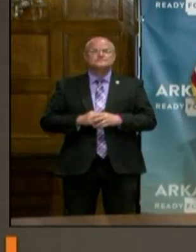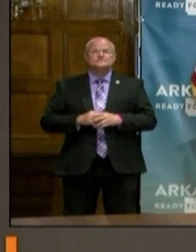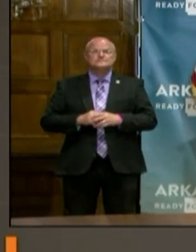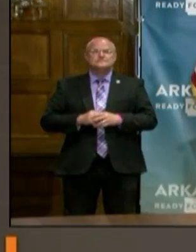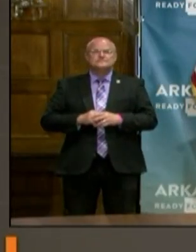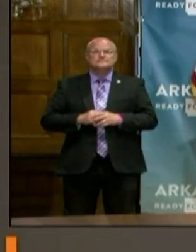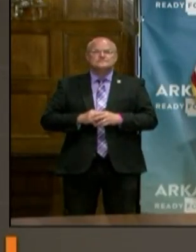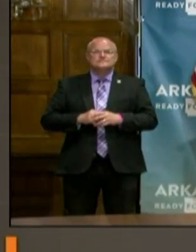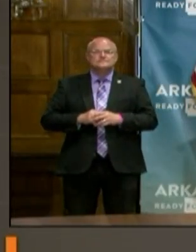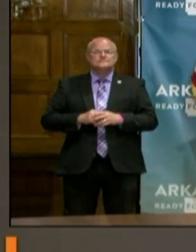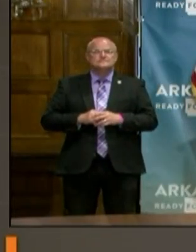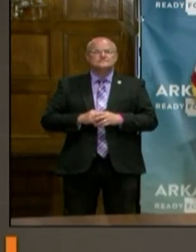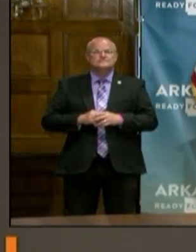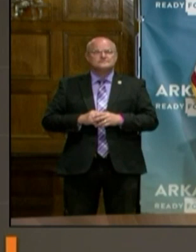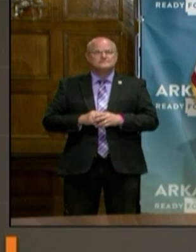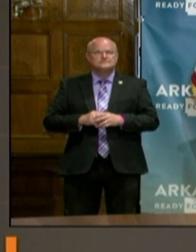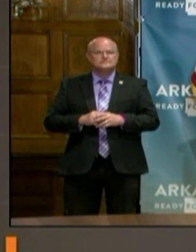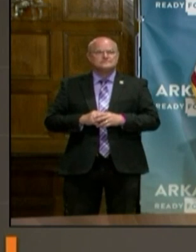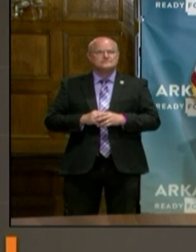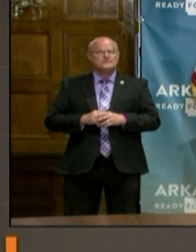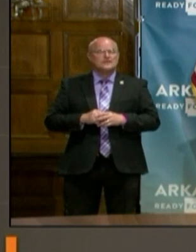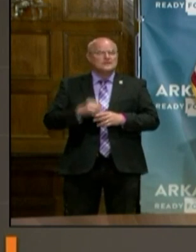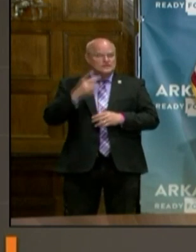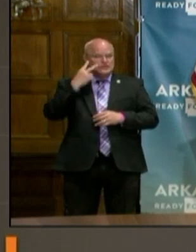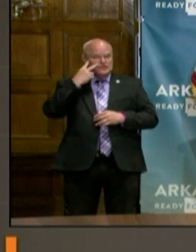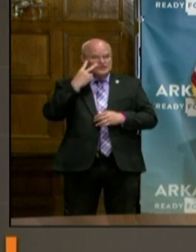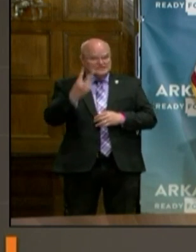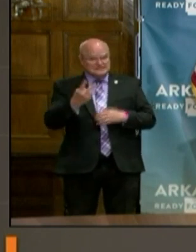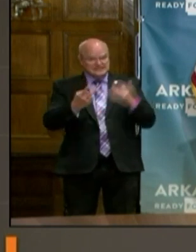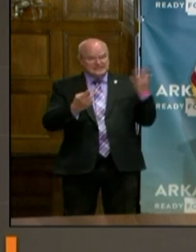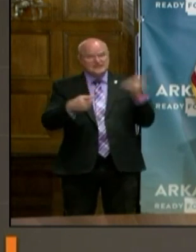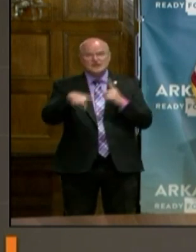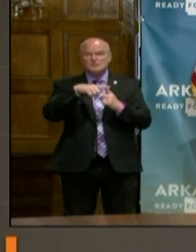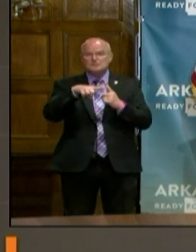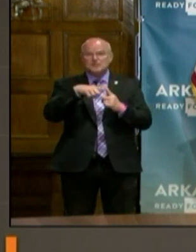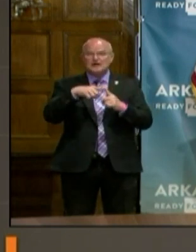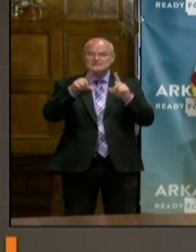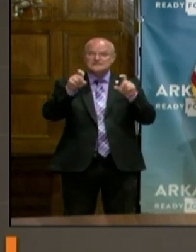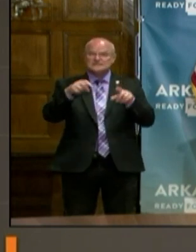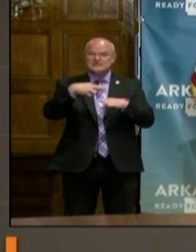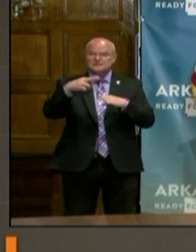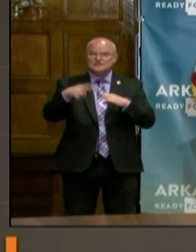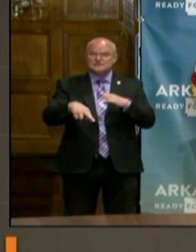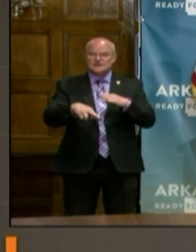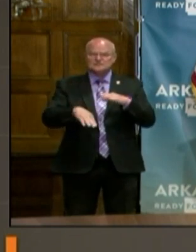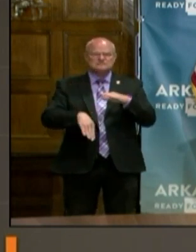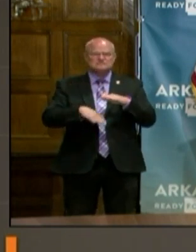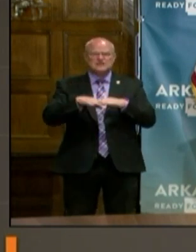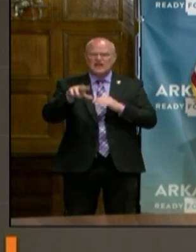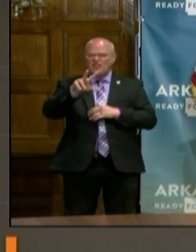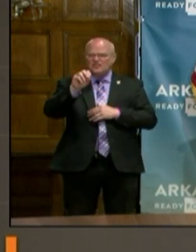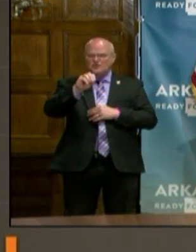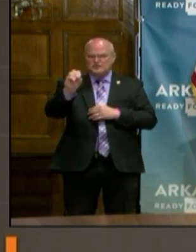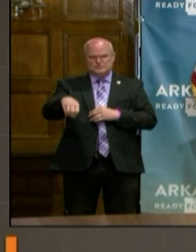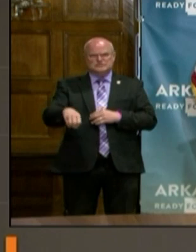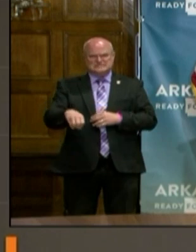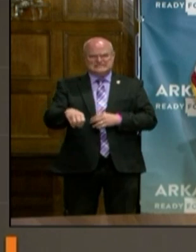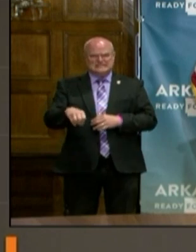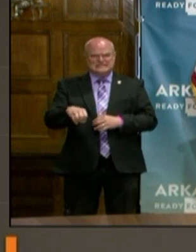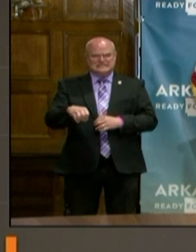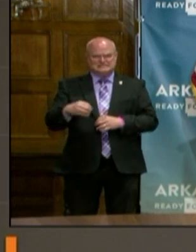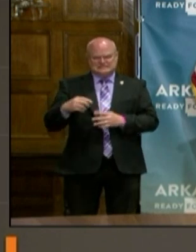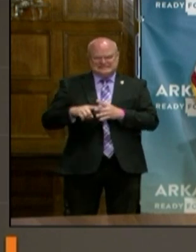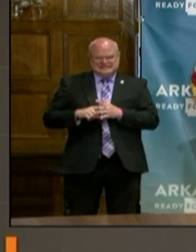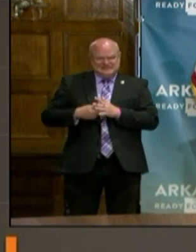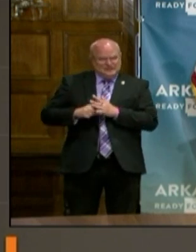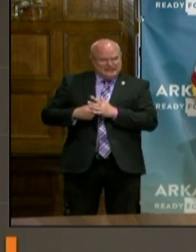And so you can see here that the positive test results reached like 30%,